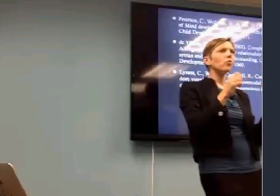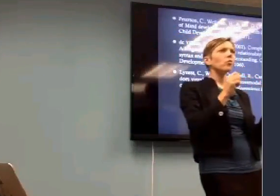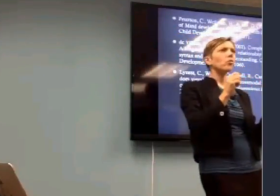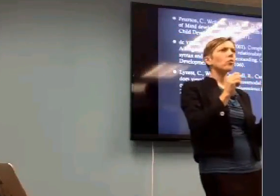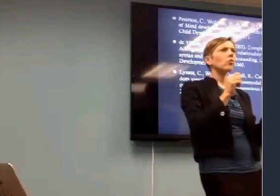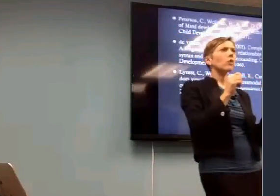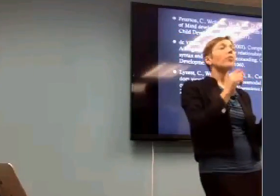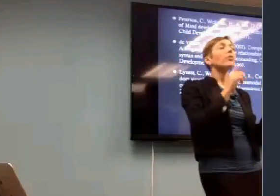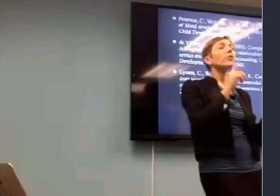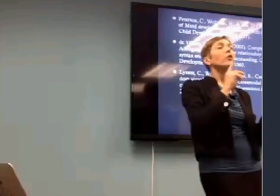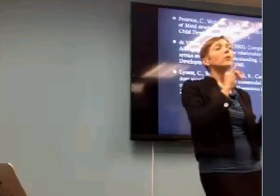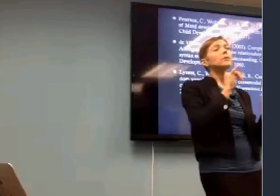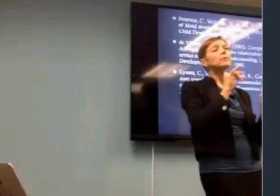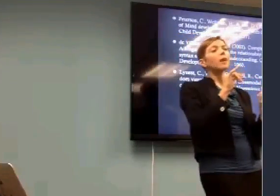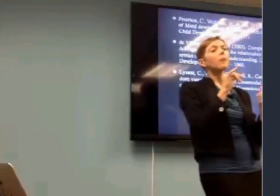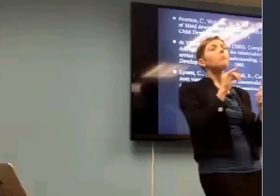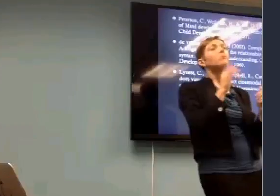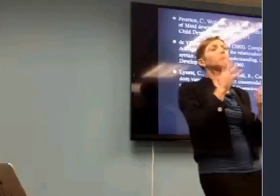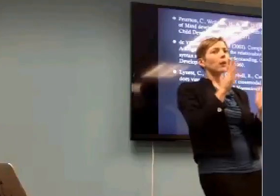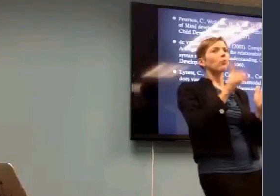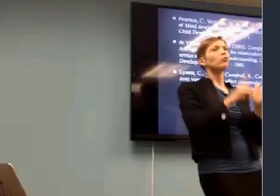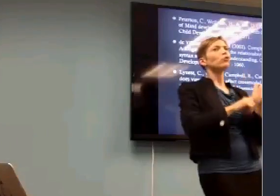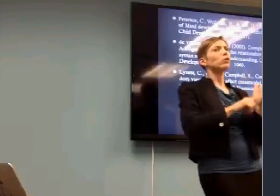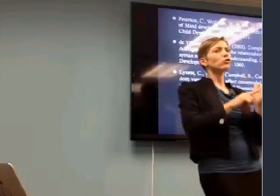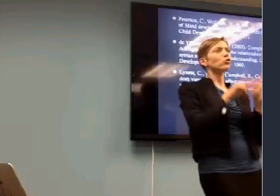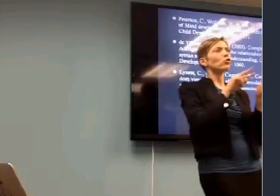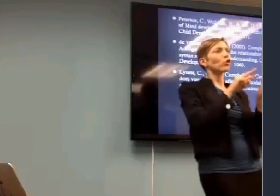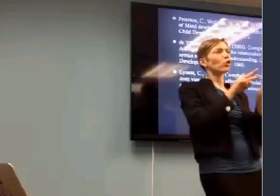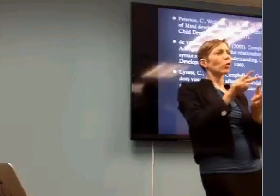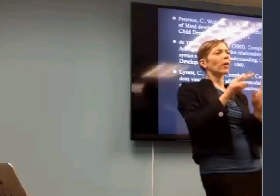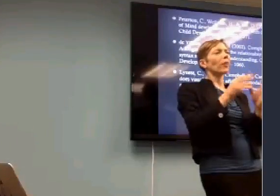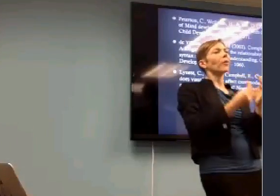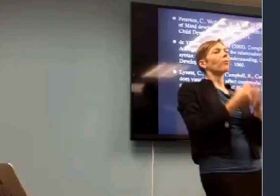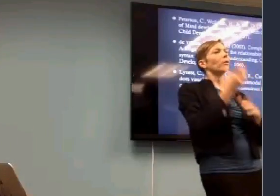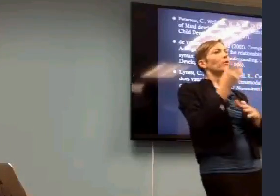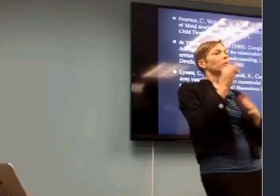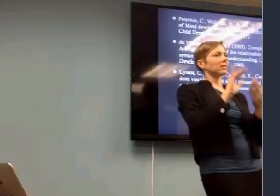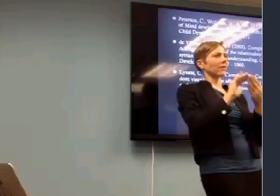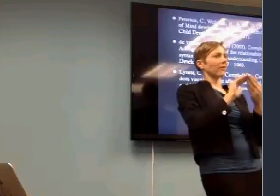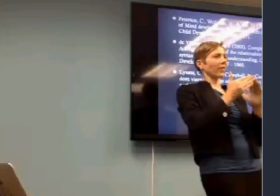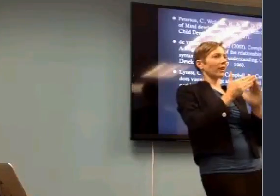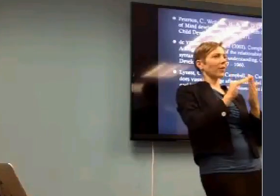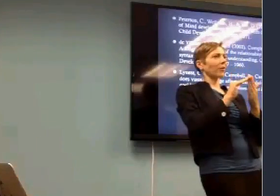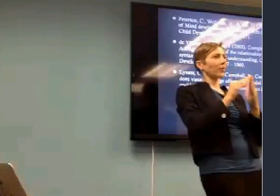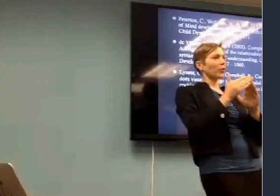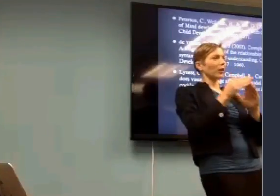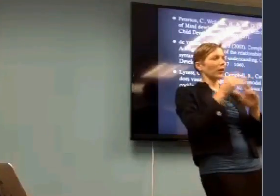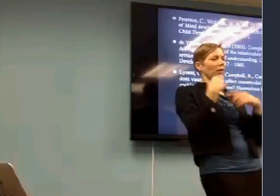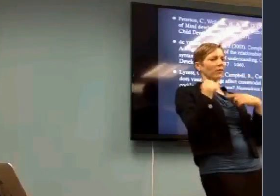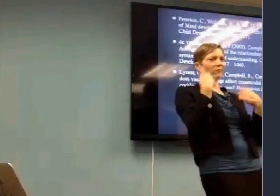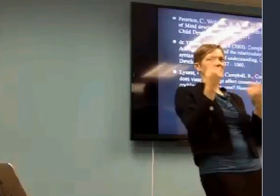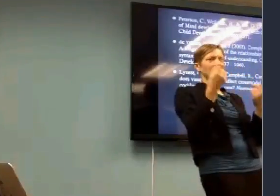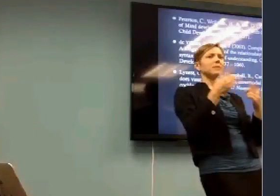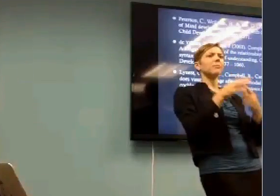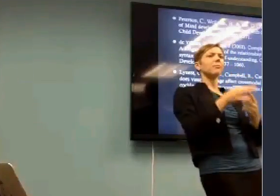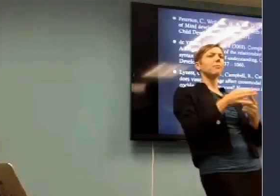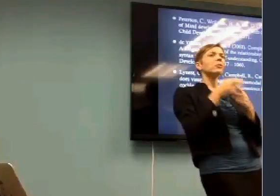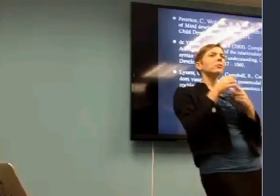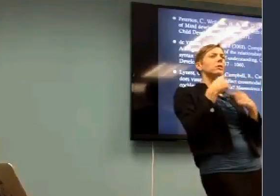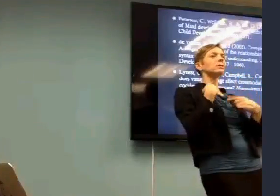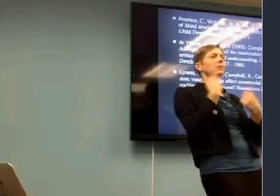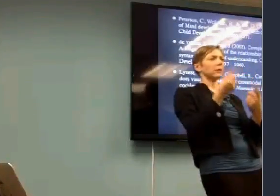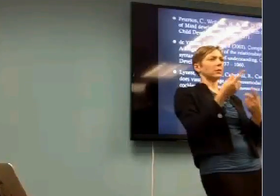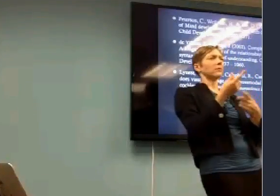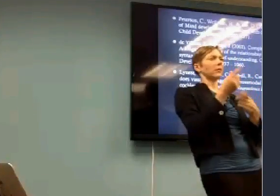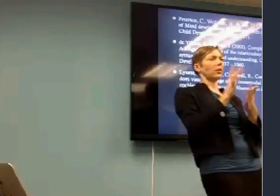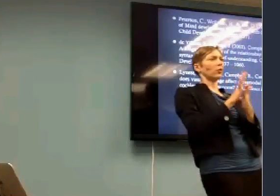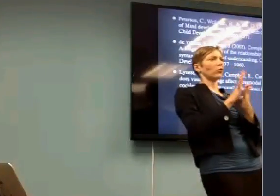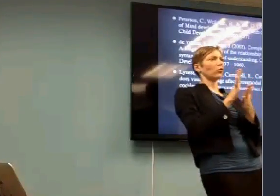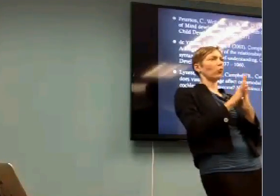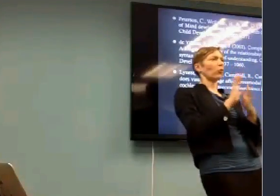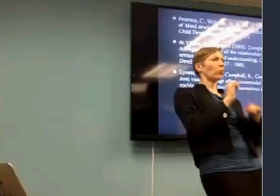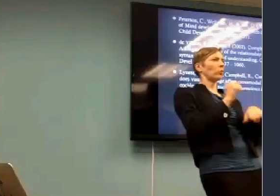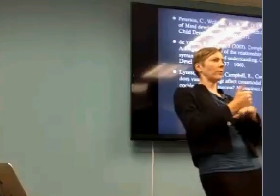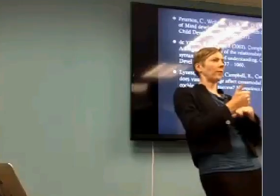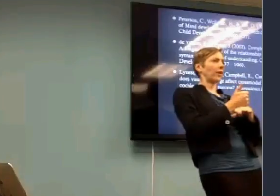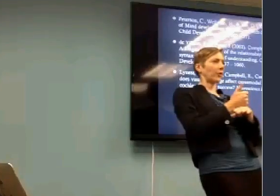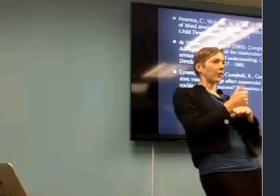In Nicaragua, there is some research looking at the emergence of that community,